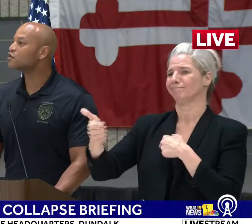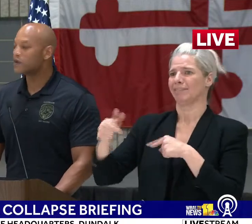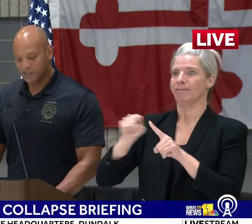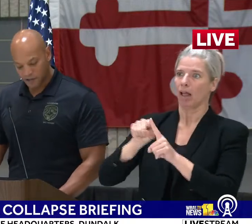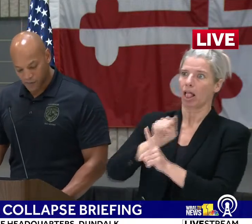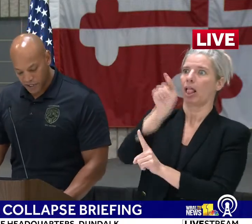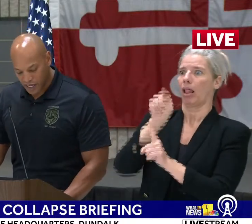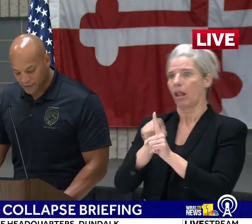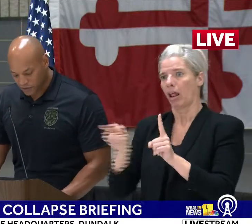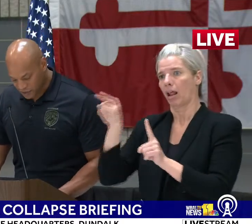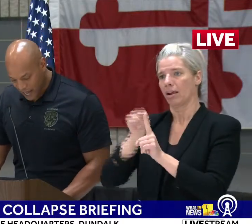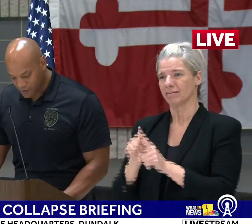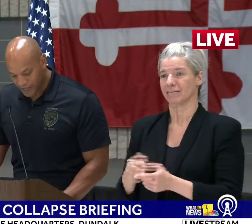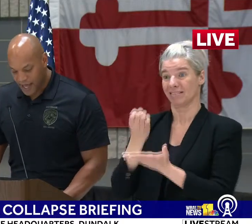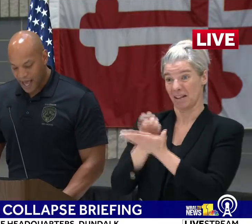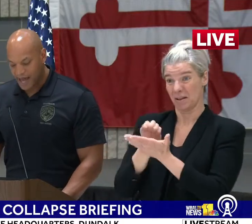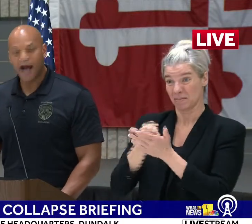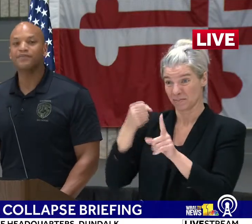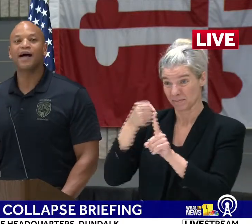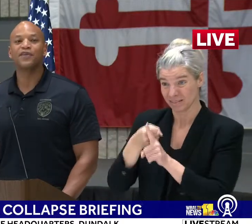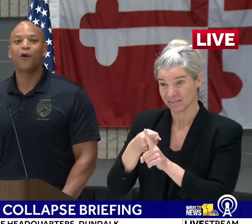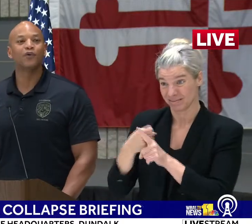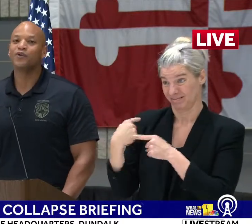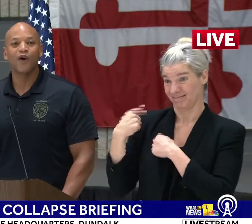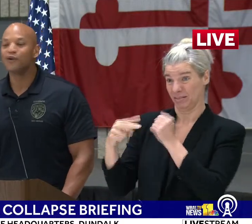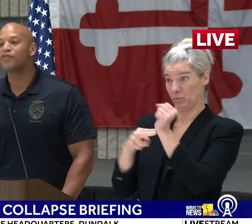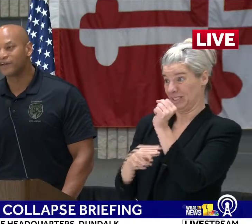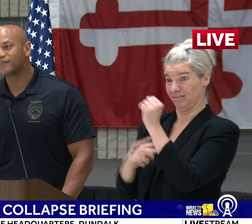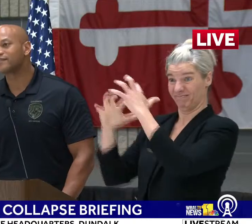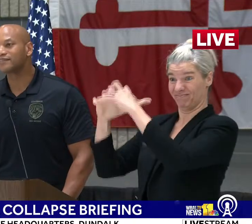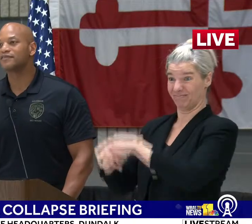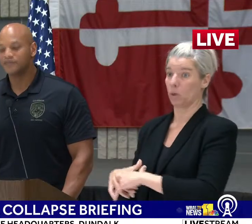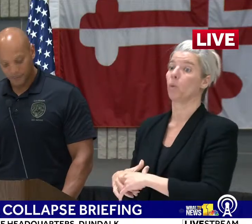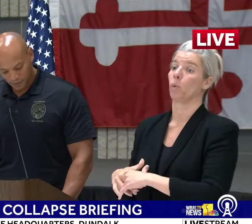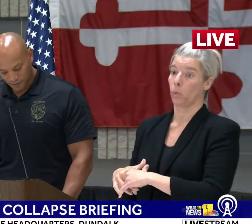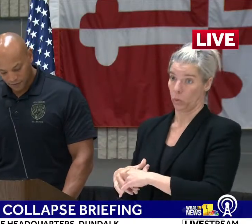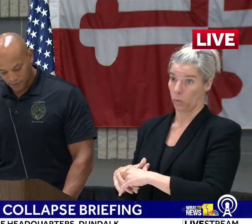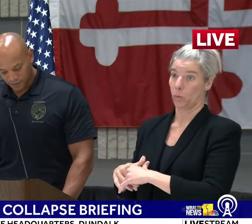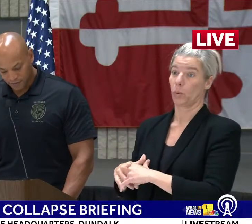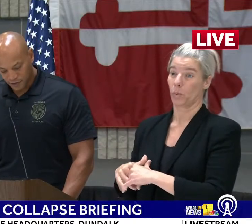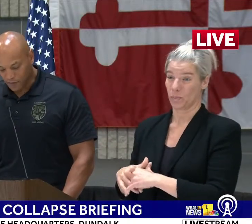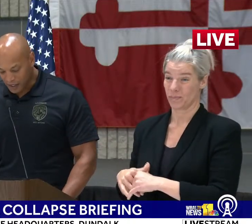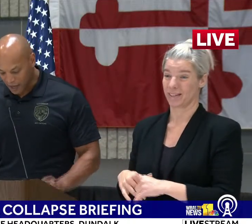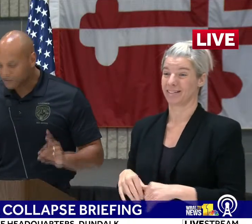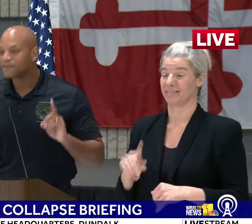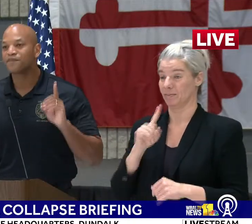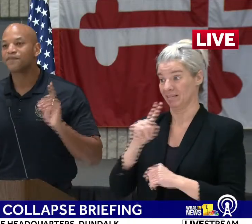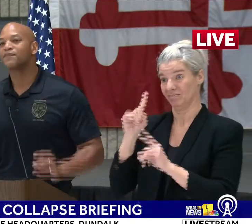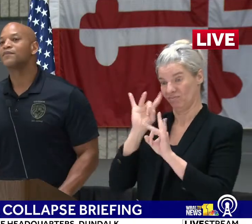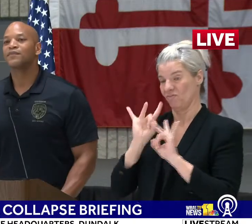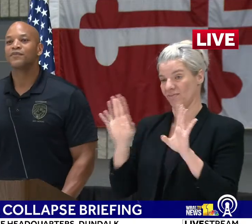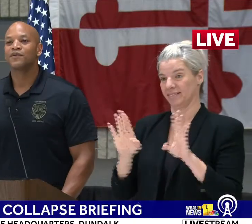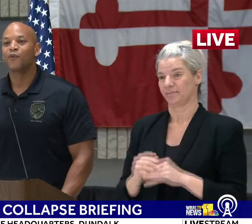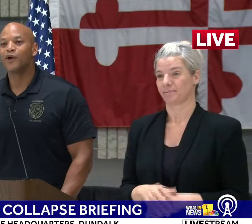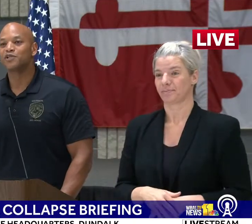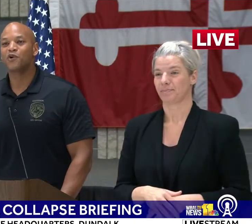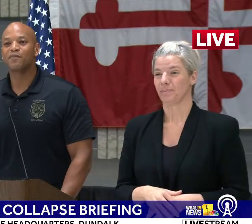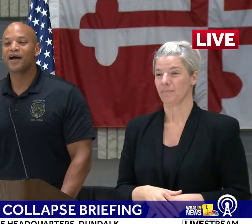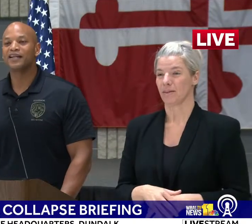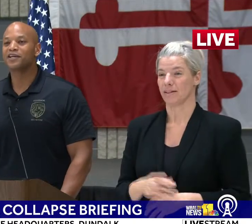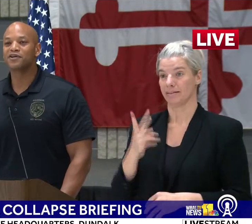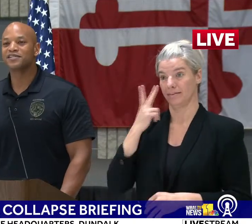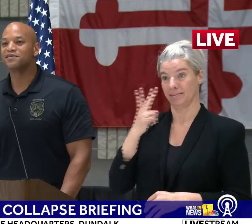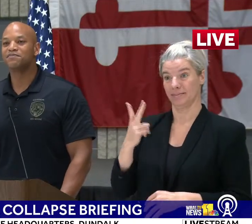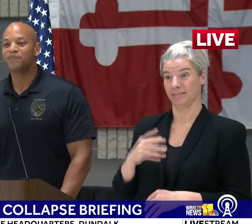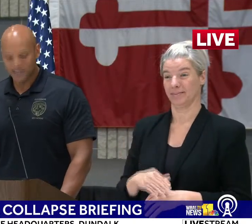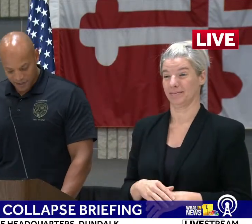These economic consequences of the bridge collapse are staggering, and I'm not the only one who thinks this. To my left, we